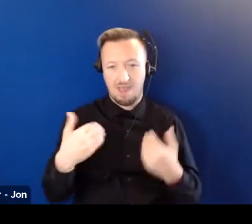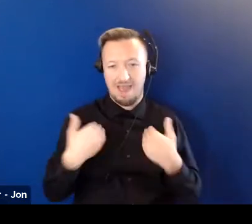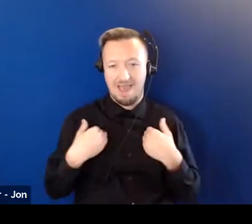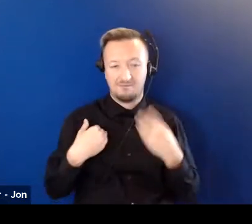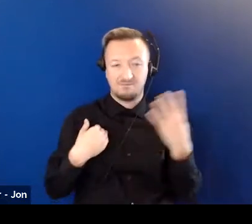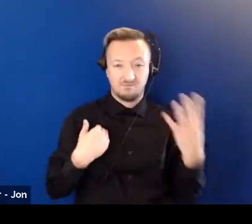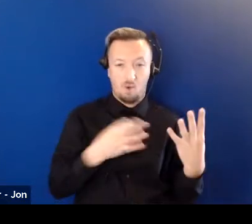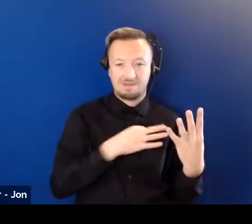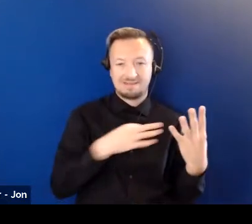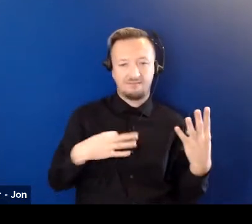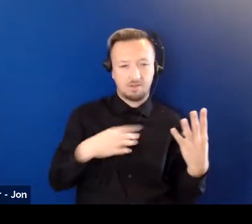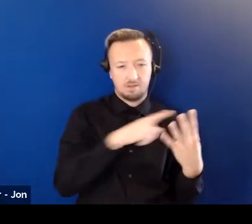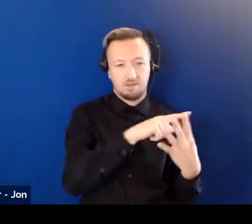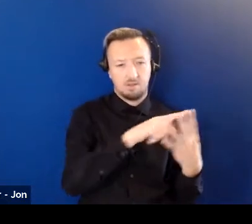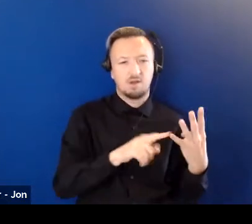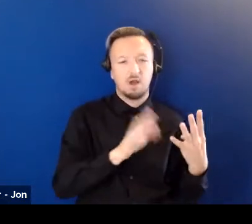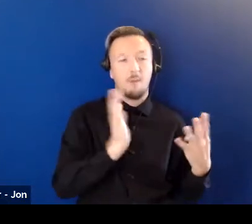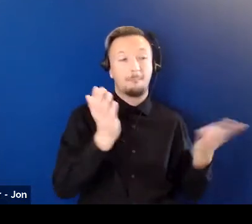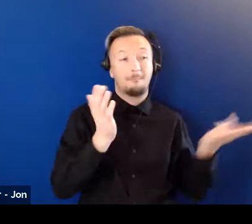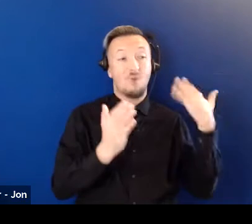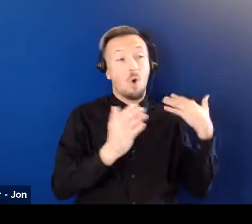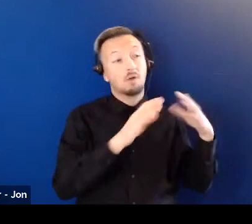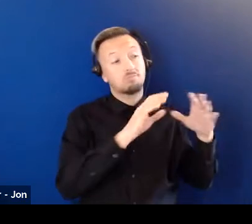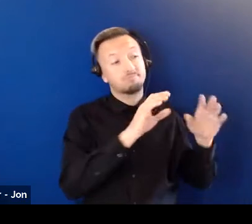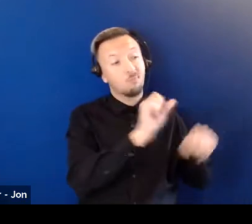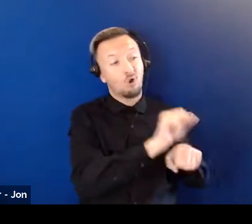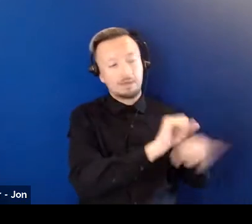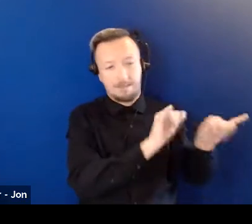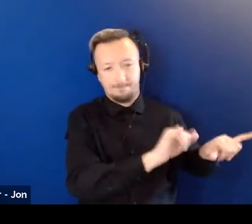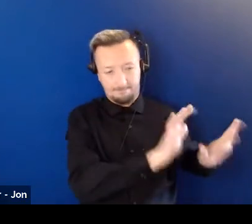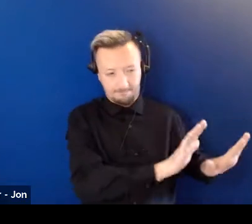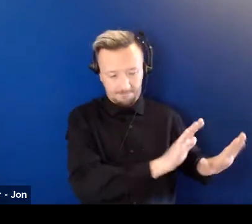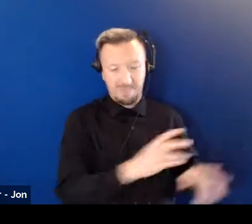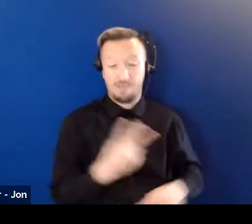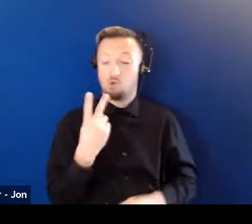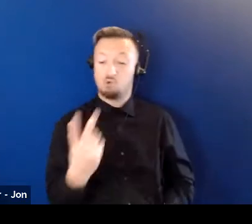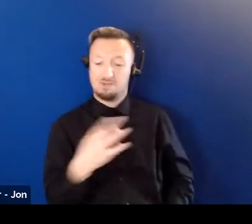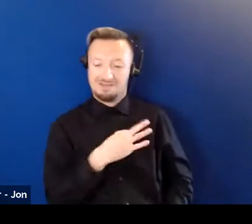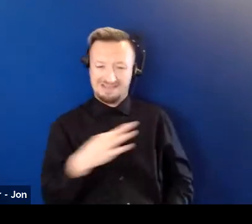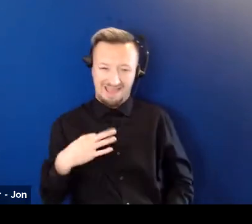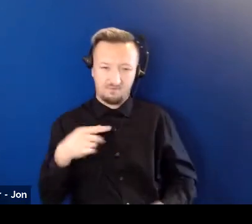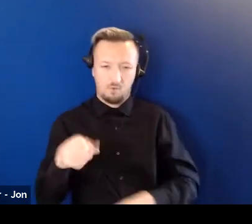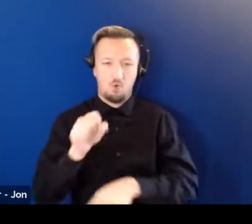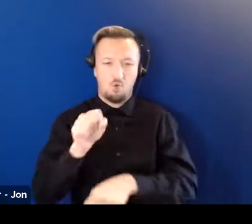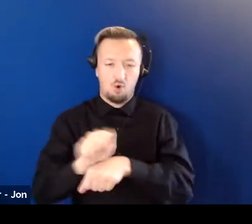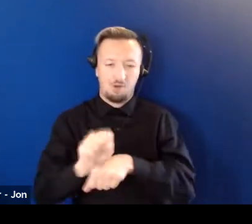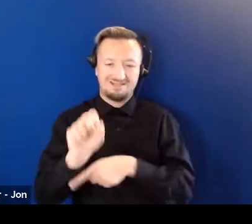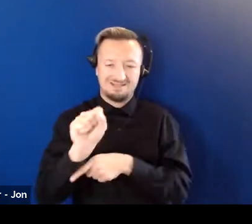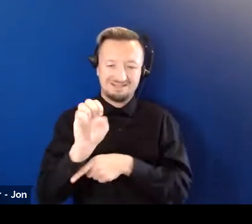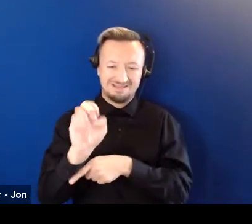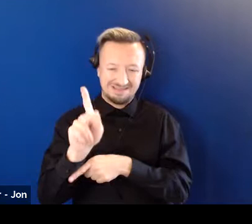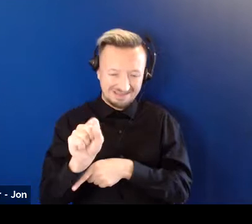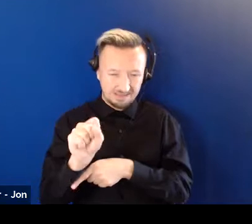business as usual, and then 2 staff that are doing the SEEKS, the benefits planning, as well